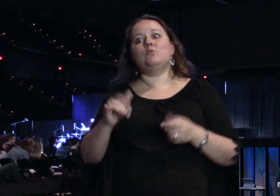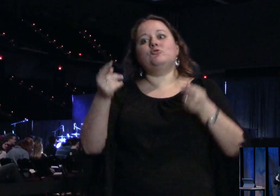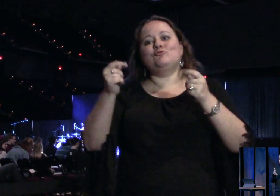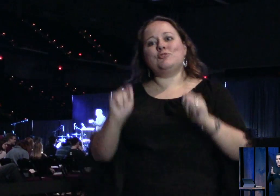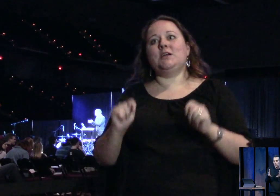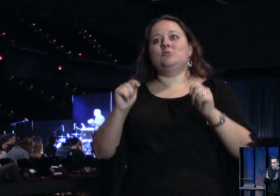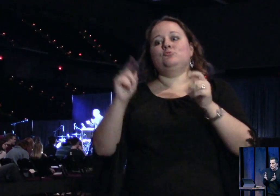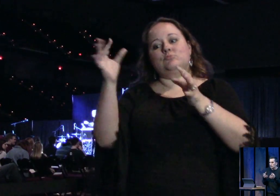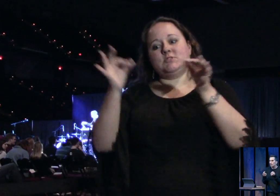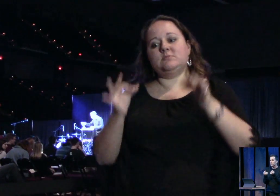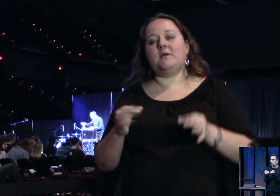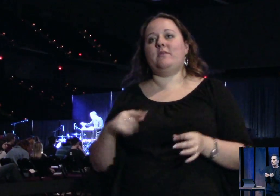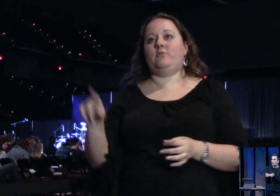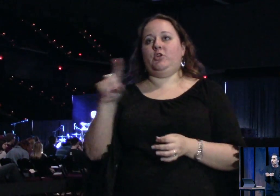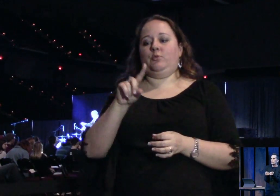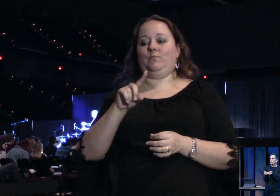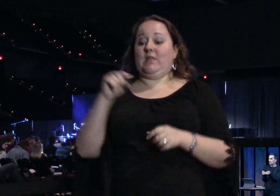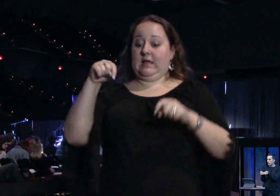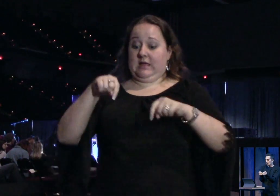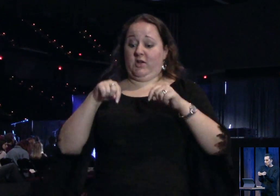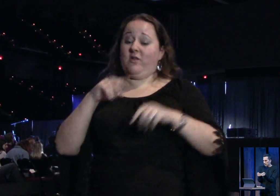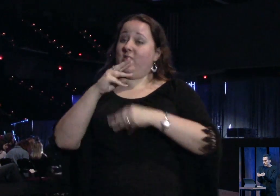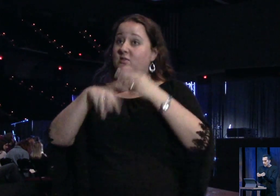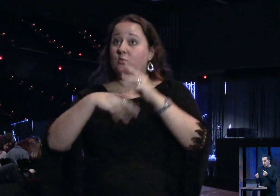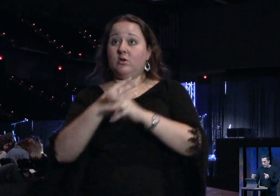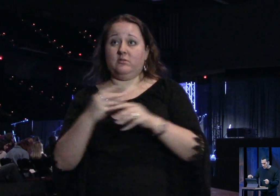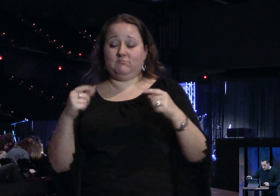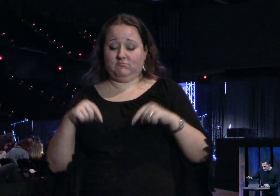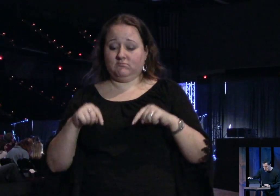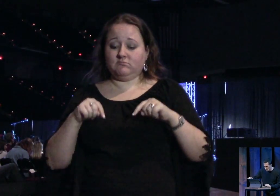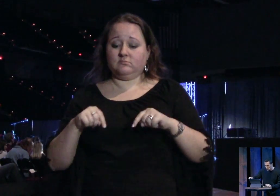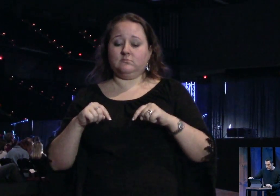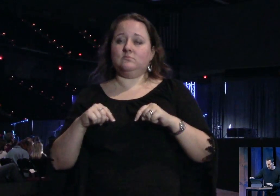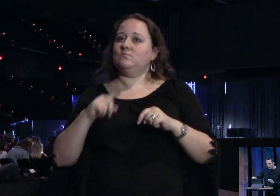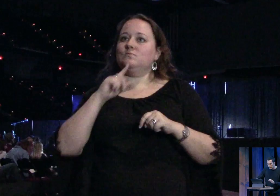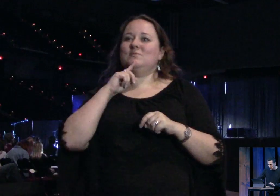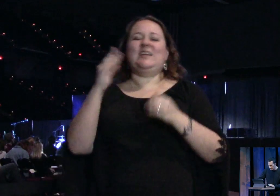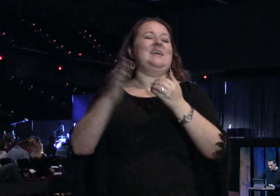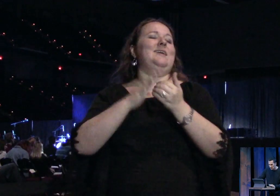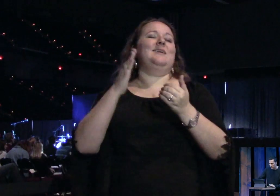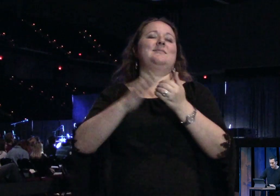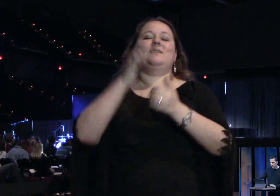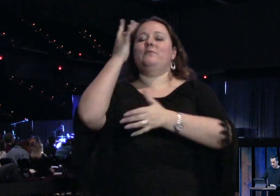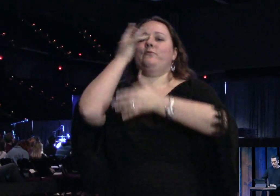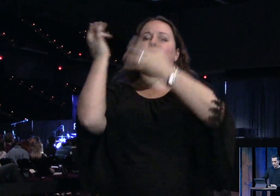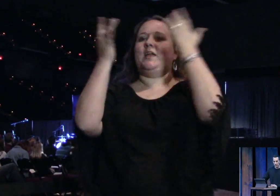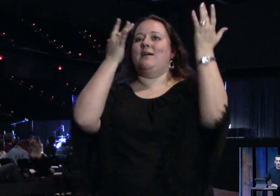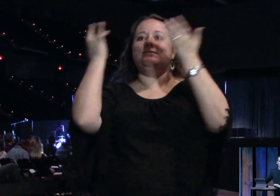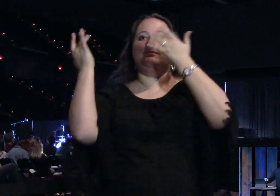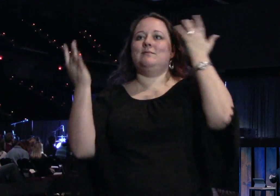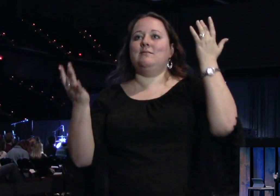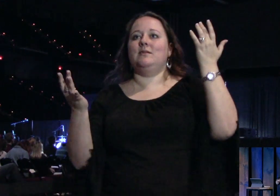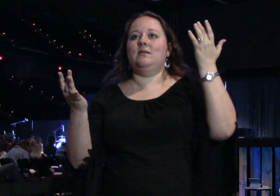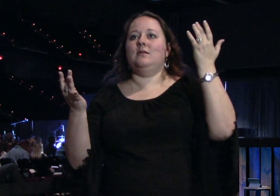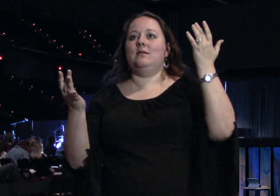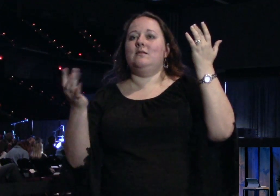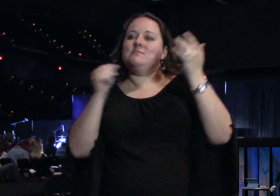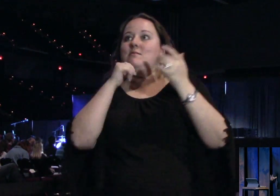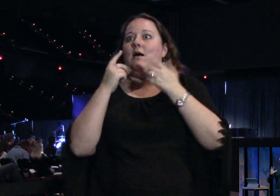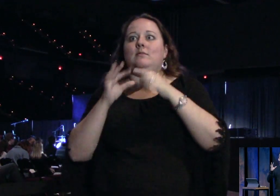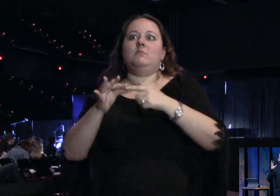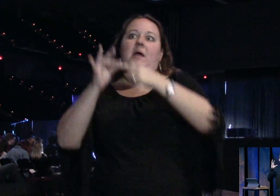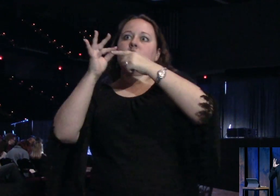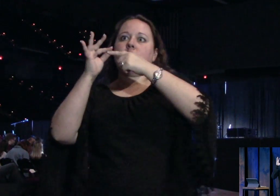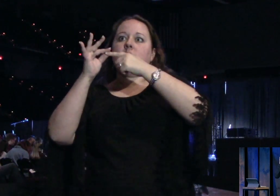This is what Solomon is trying to show you, that under the sun you are easily forgotten. Okay, so